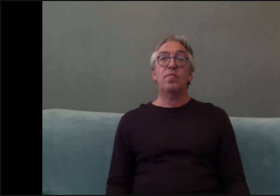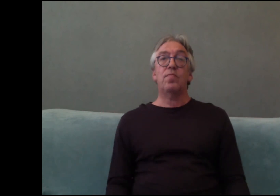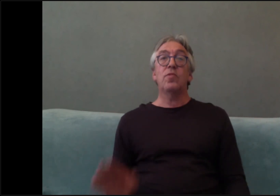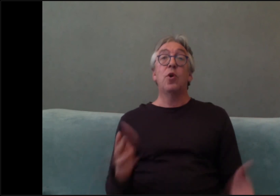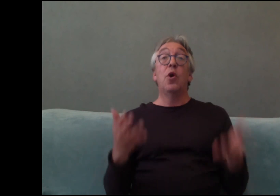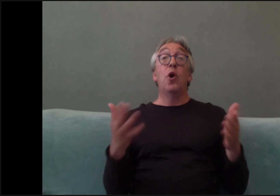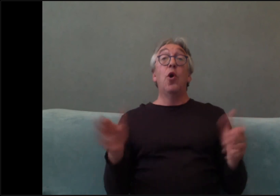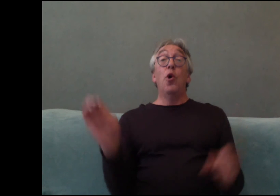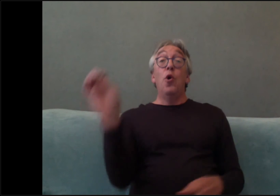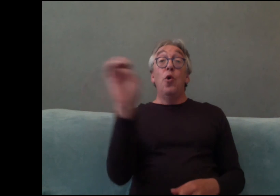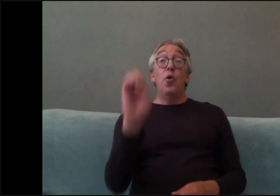Fund Plus,